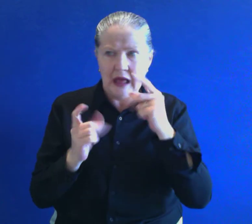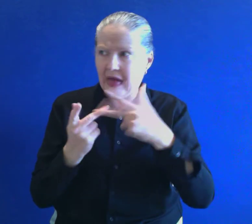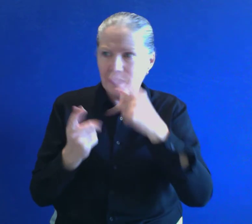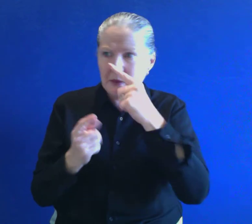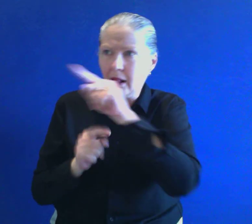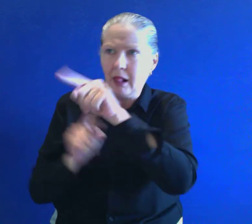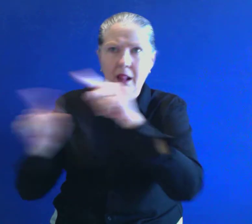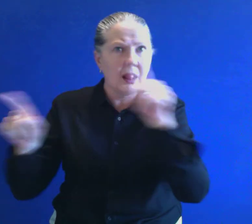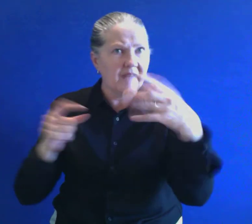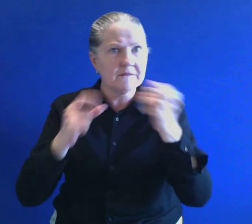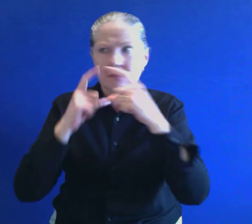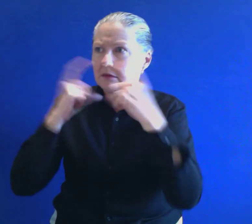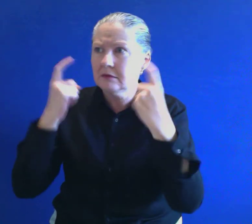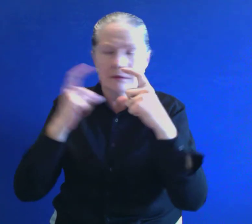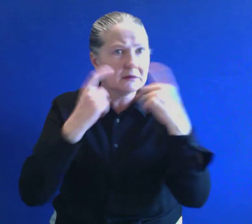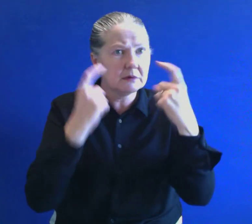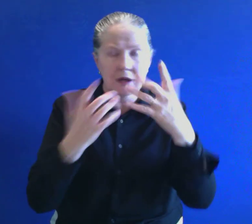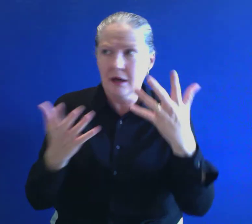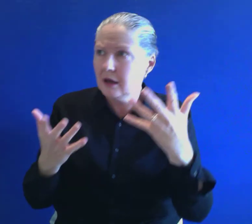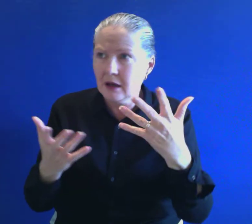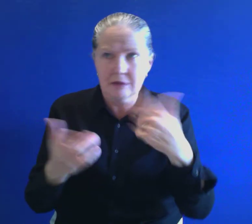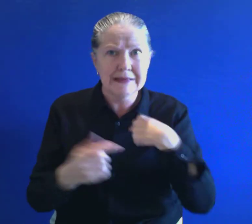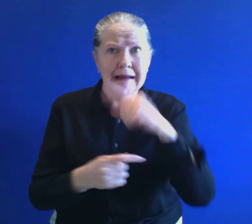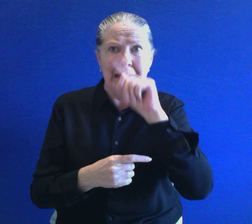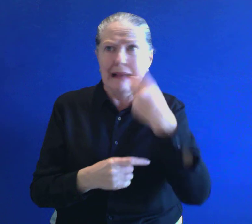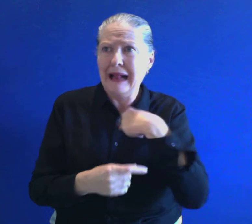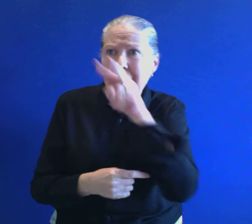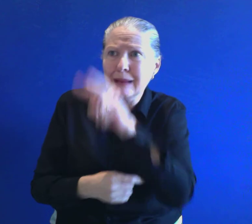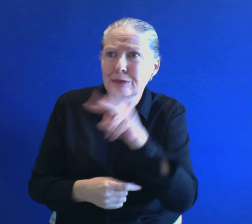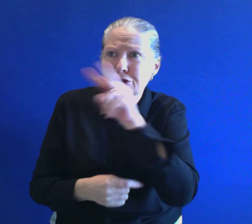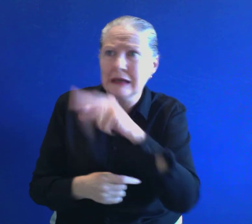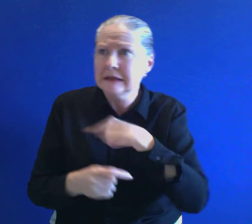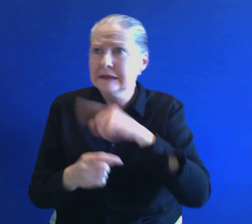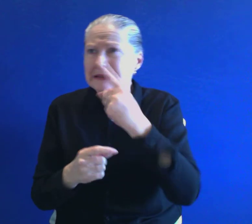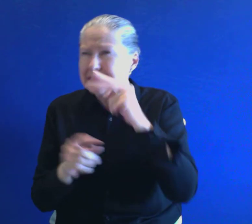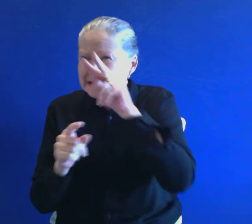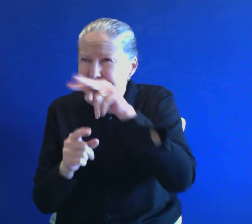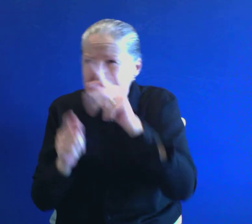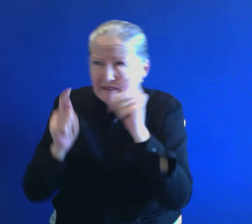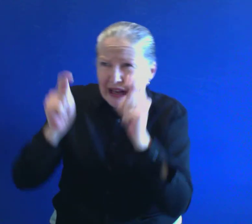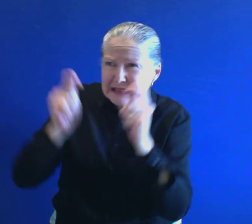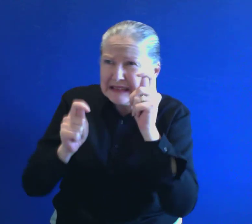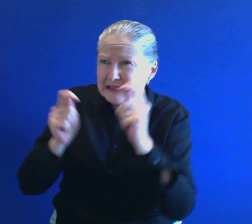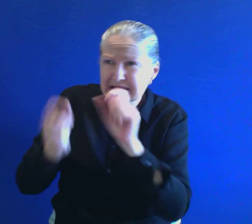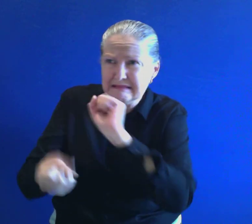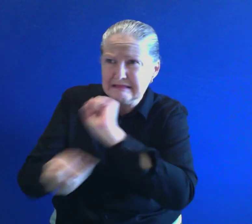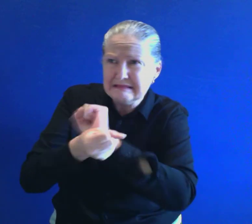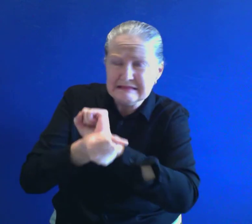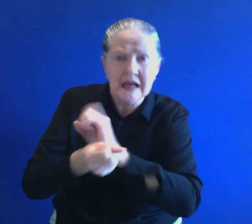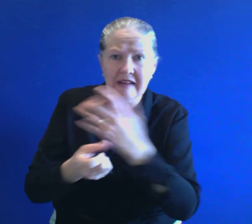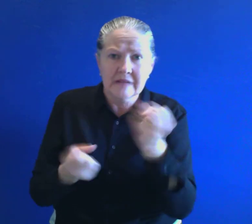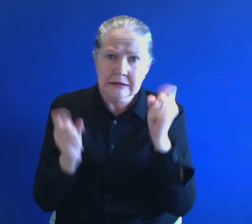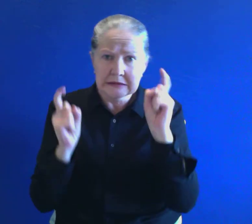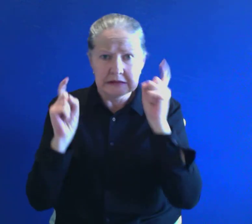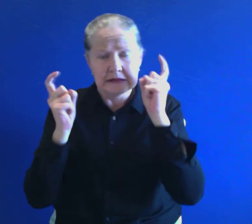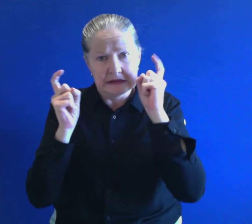wearing face masks then they're not going to be able to lip read, they won't be able to see facial expression so it's a big concern and I guess there's